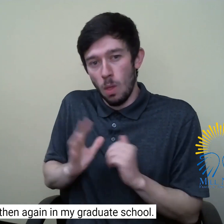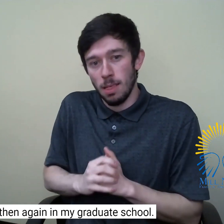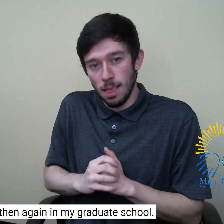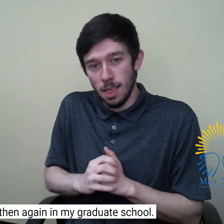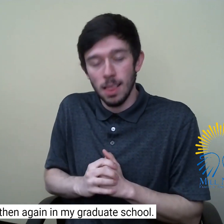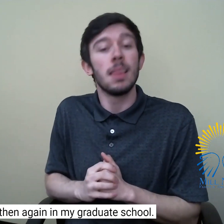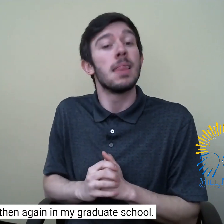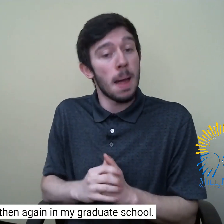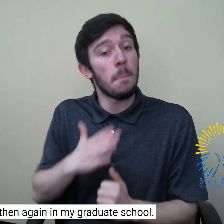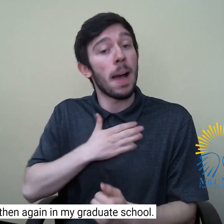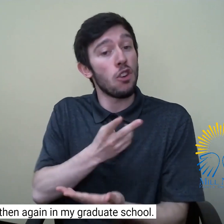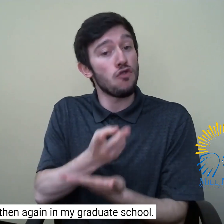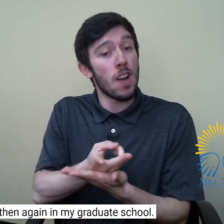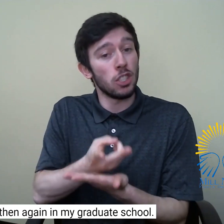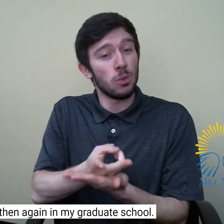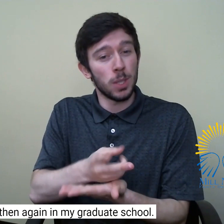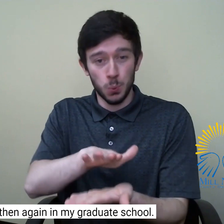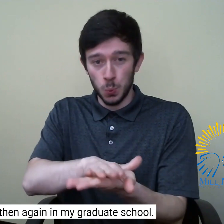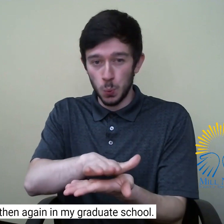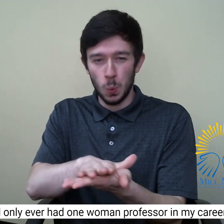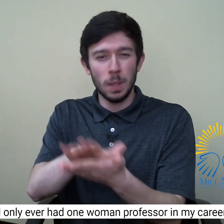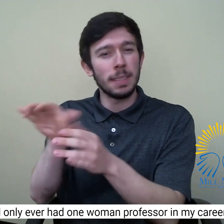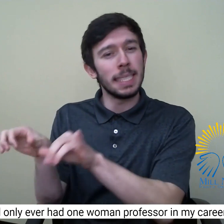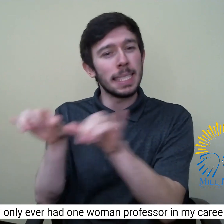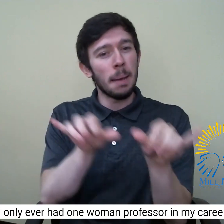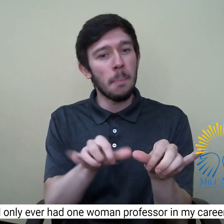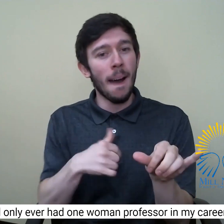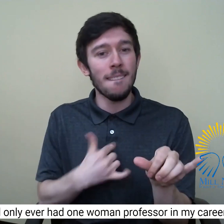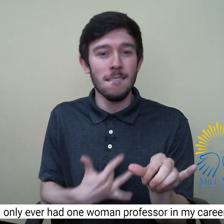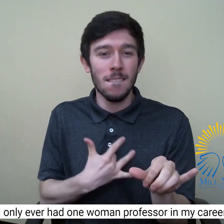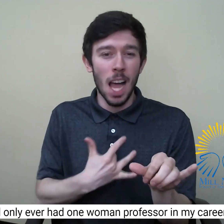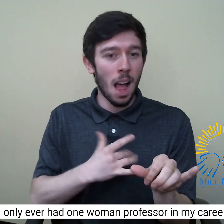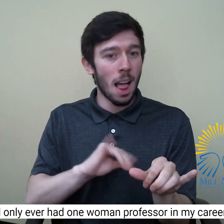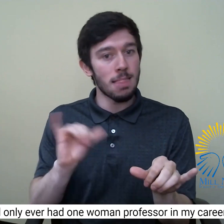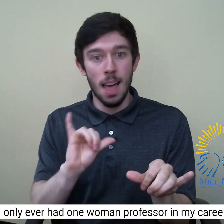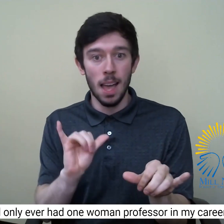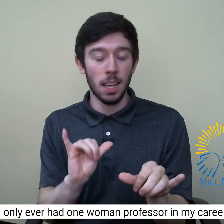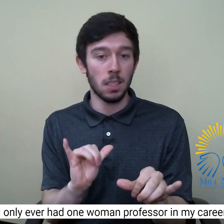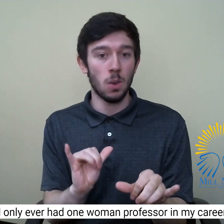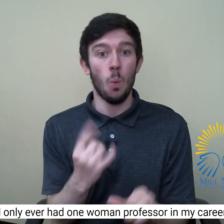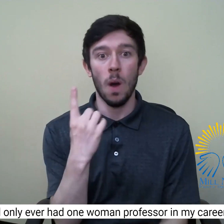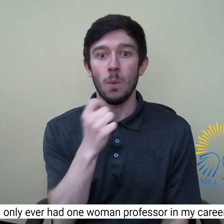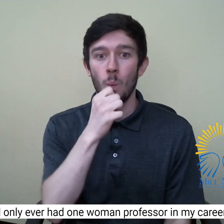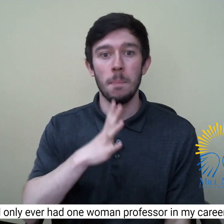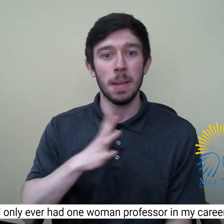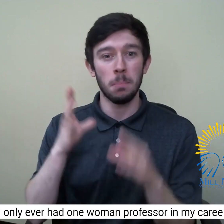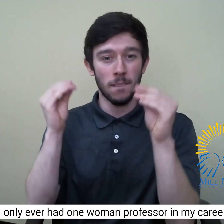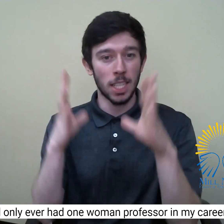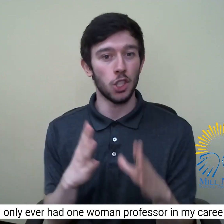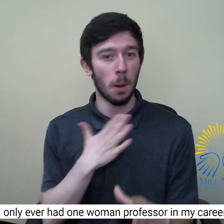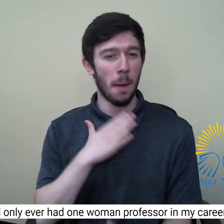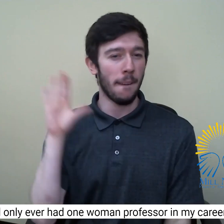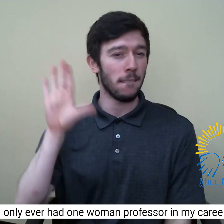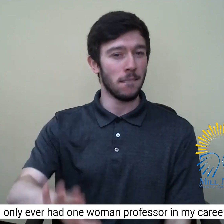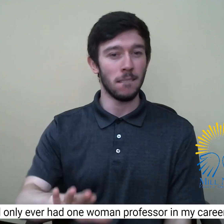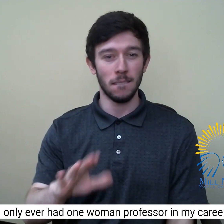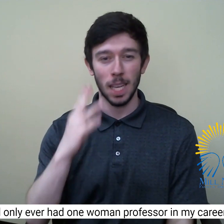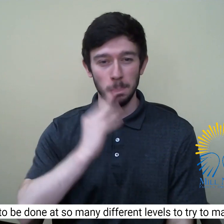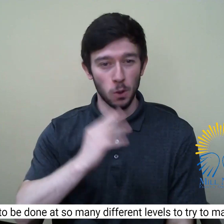then again, in my graduate school, similarly felt like I've still only ever had one woman professor in my career. There's so